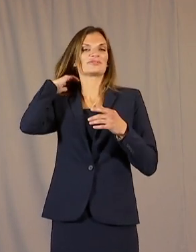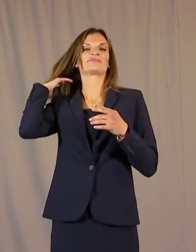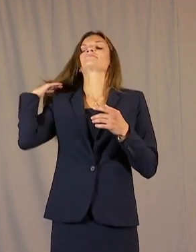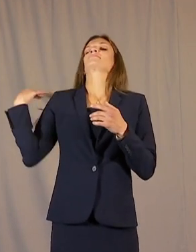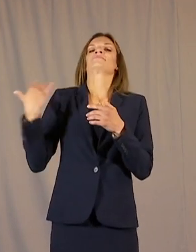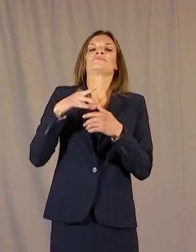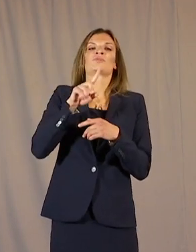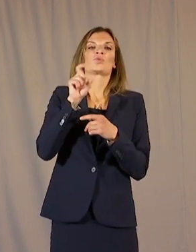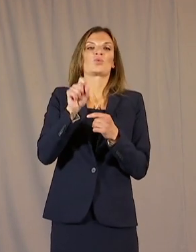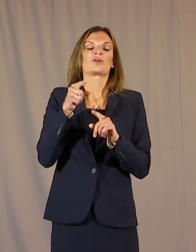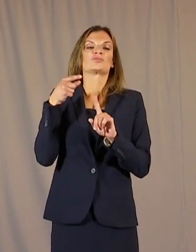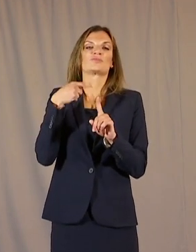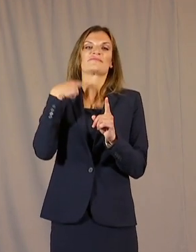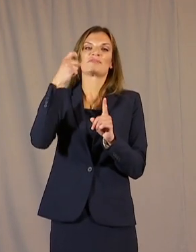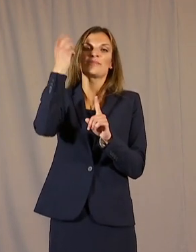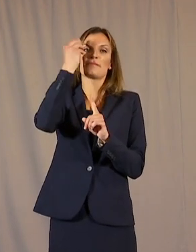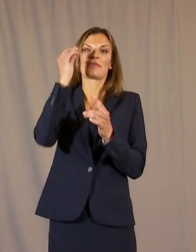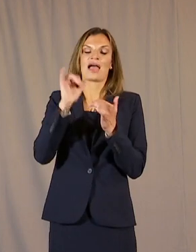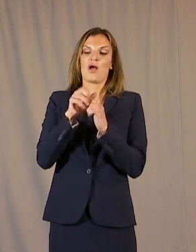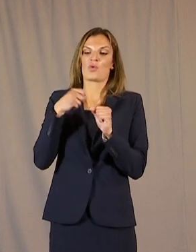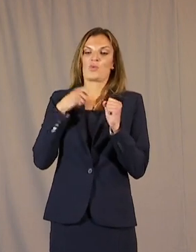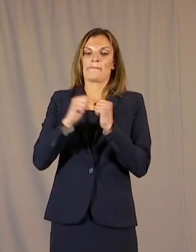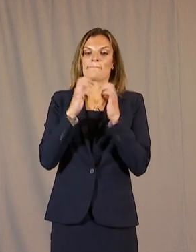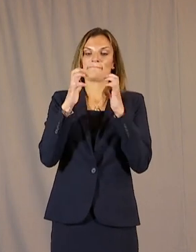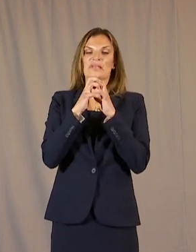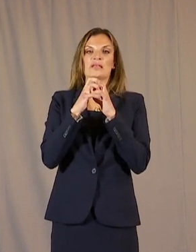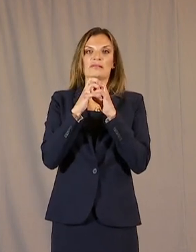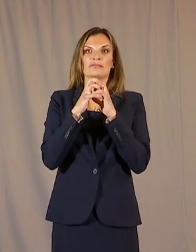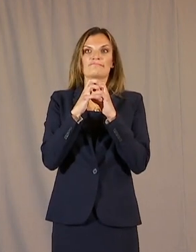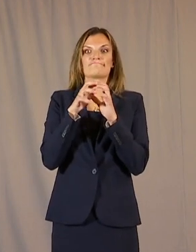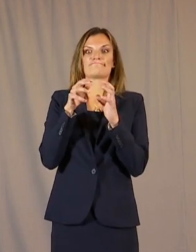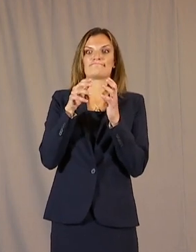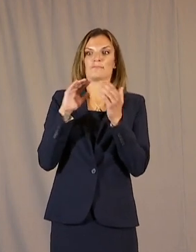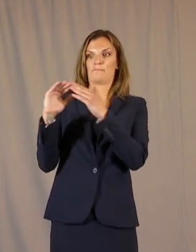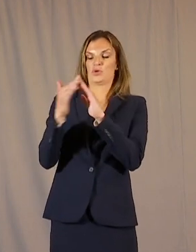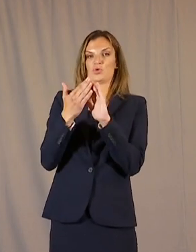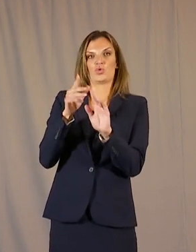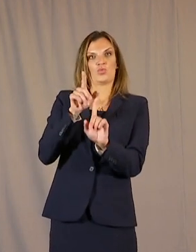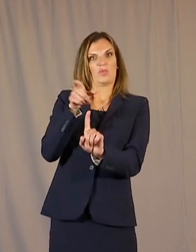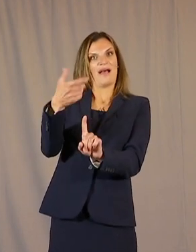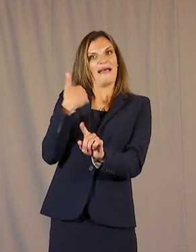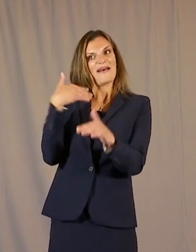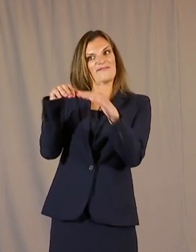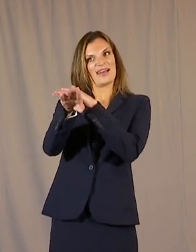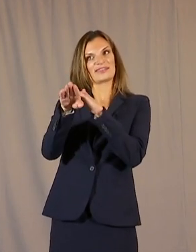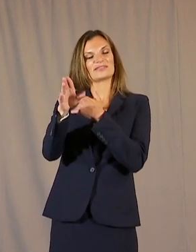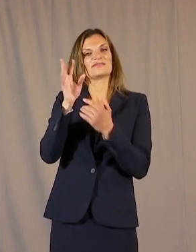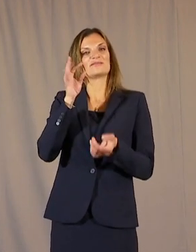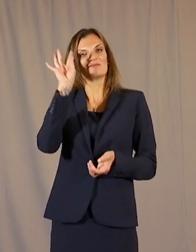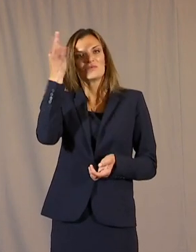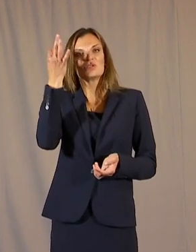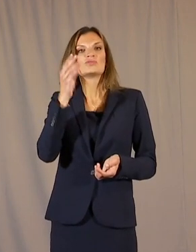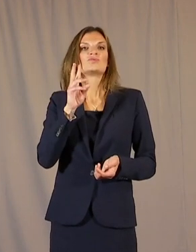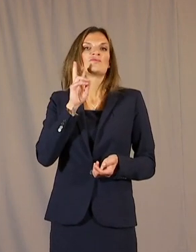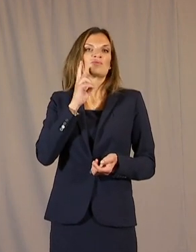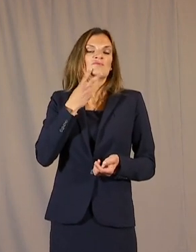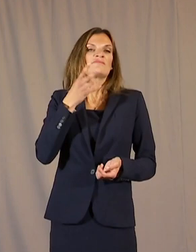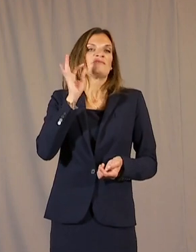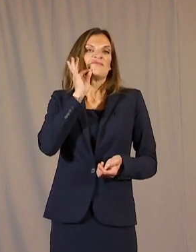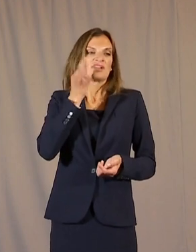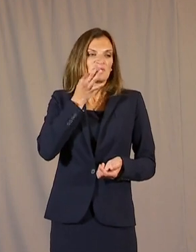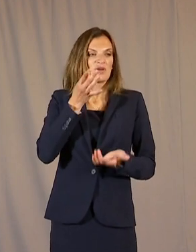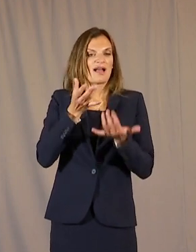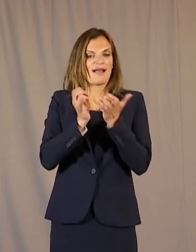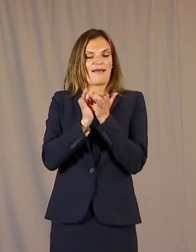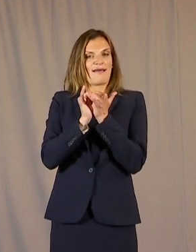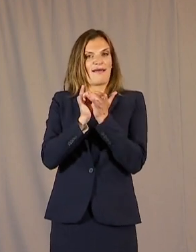the question is, how do we build communities where there is access to fresh fruits and vegetables? How do